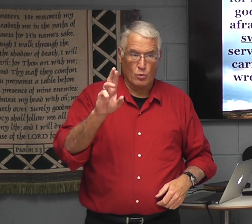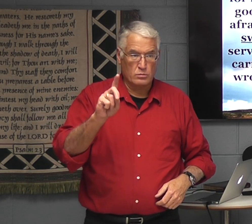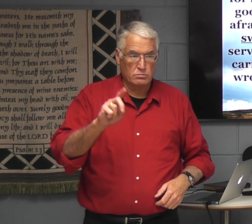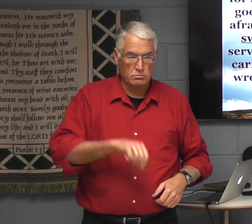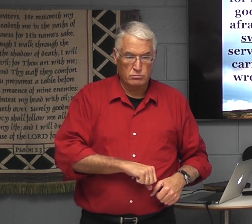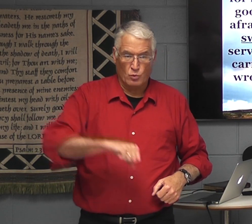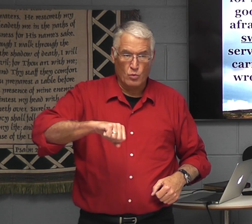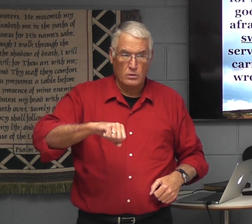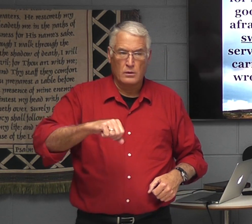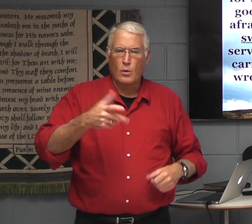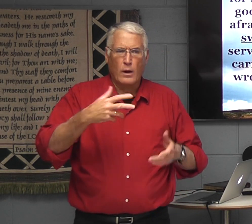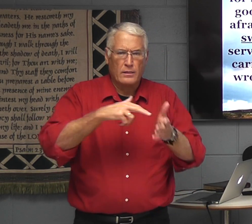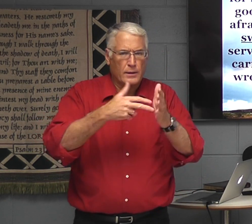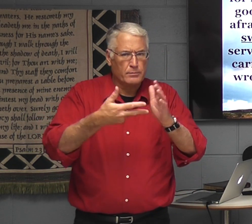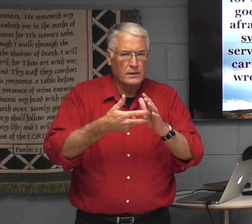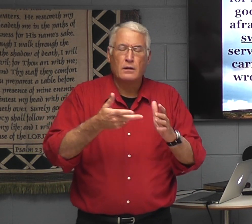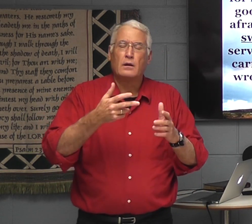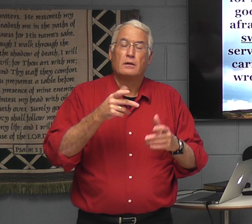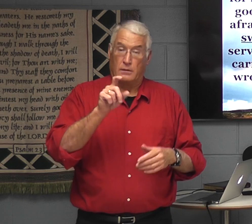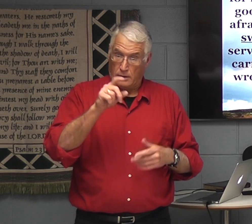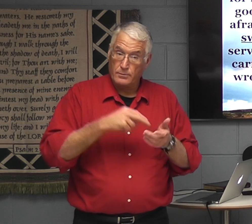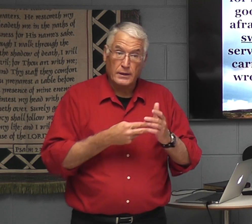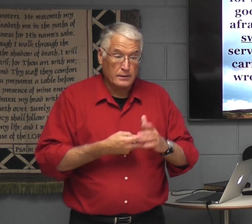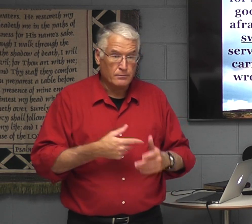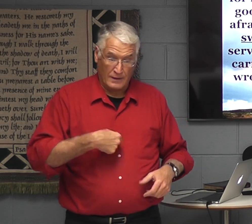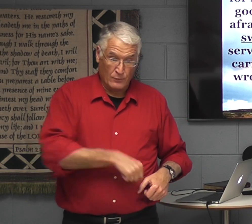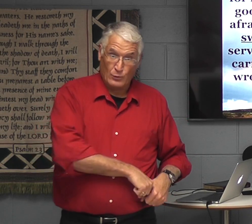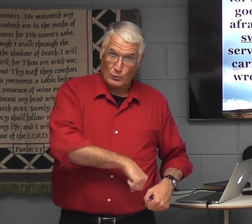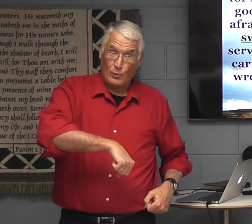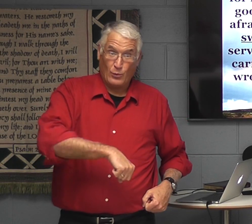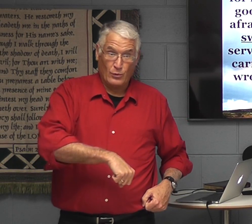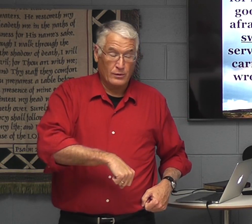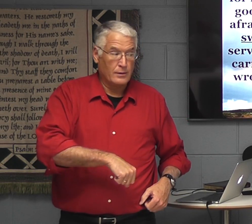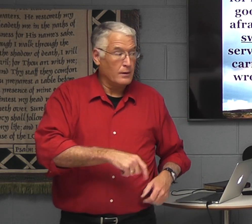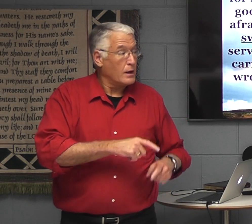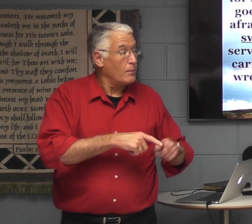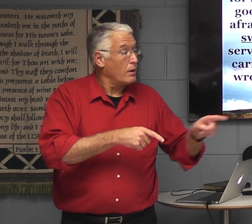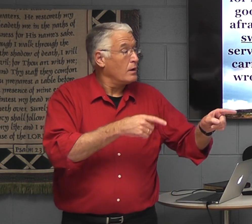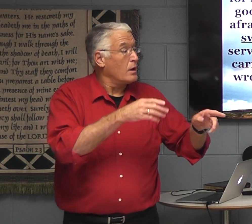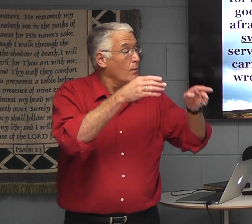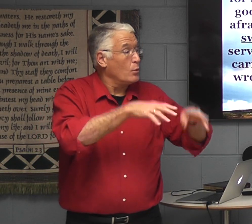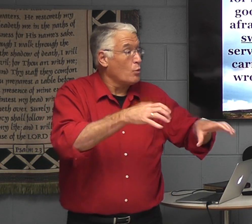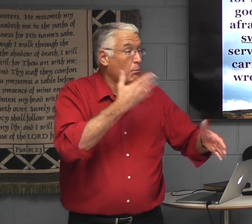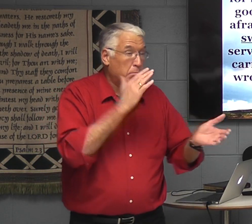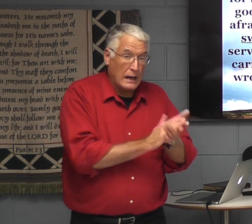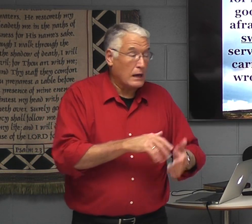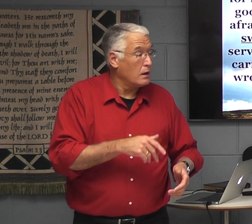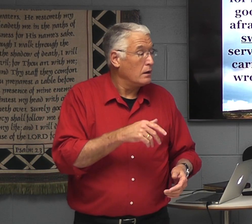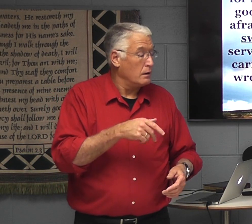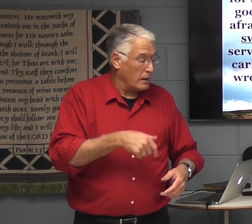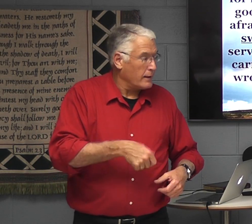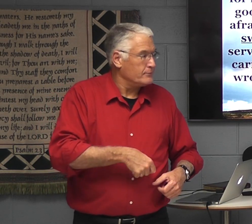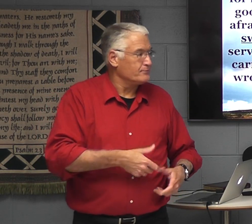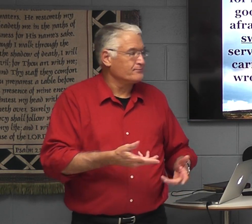Does it mean the sword? But what does that mean? So if you have a sword, the person is